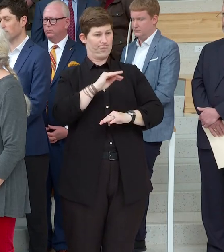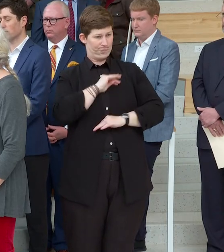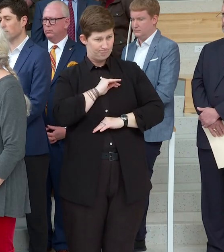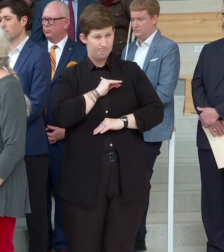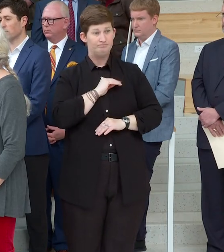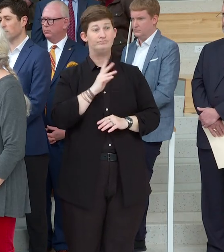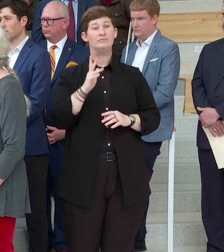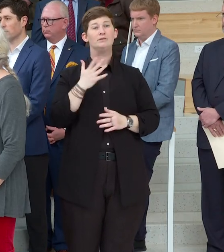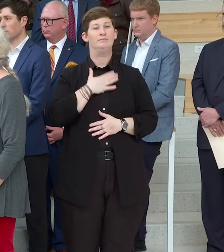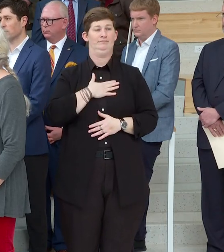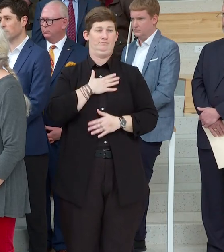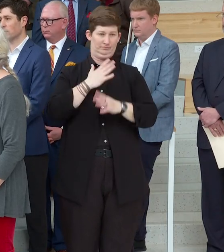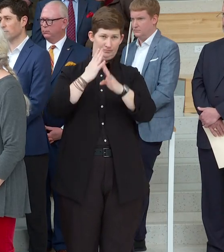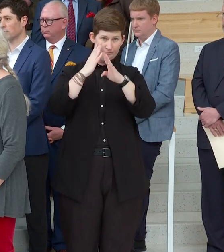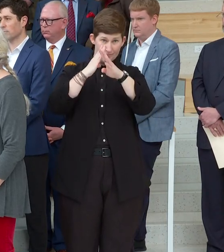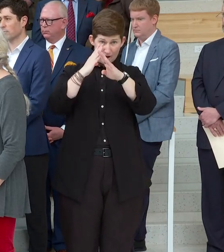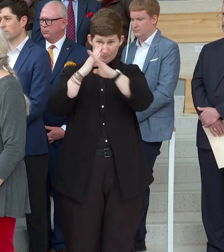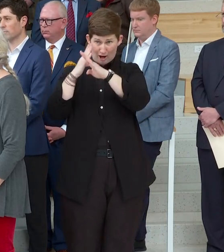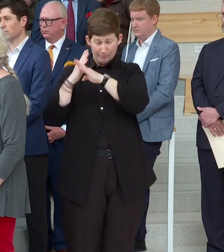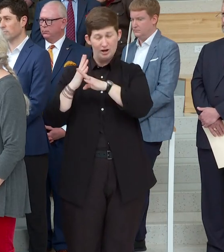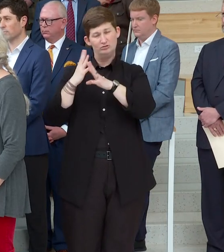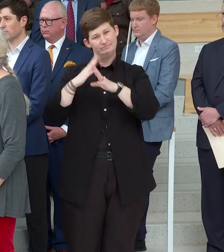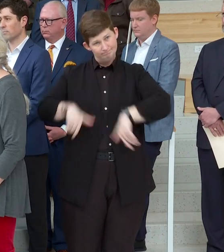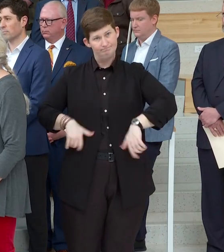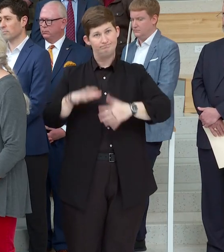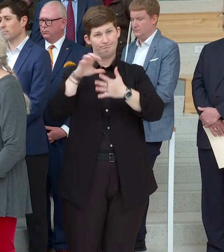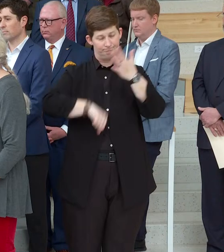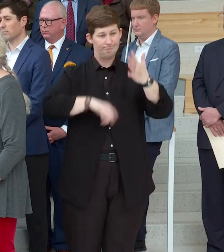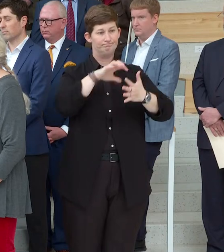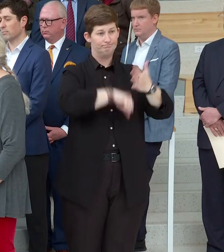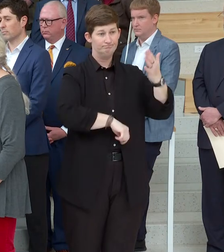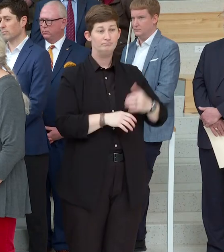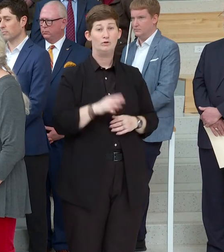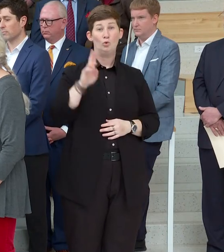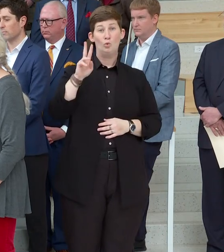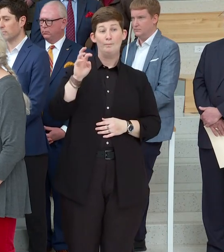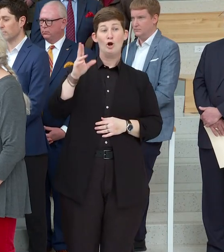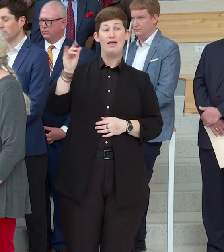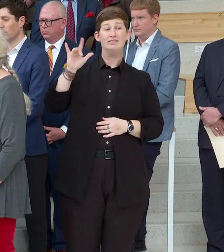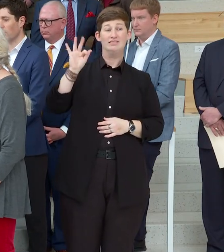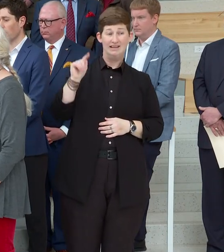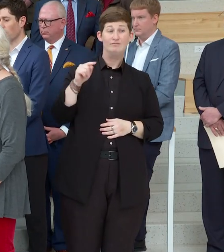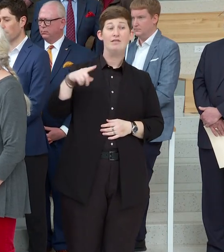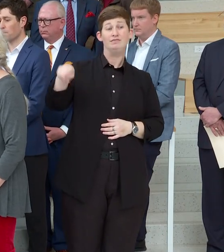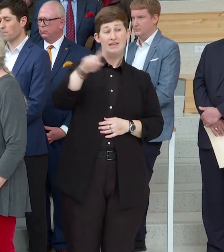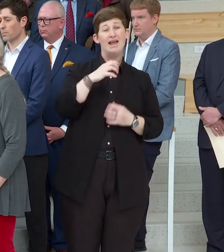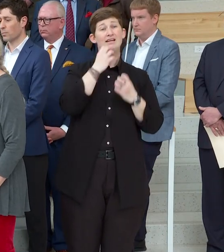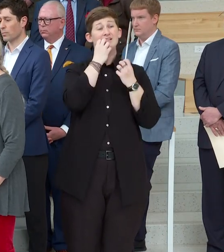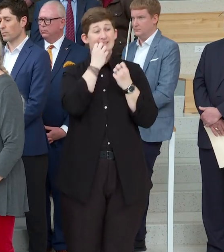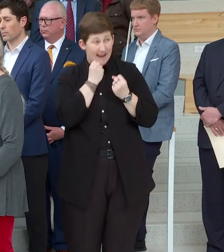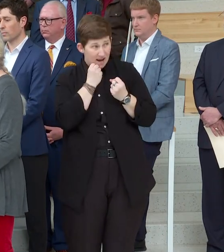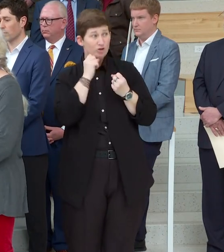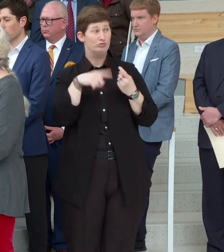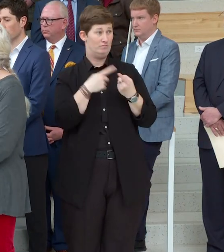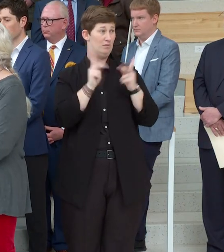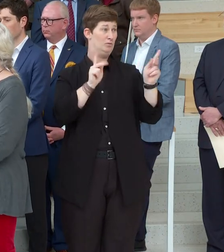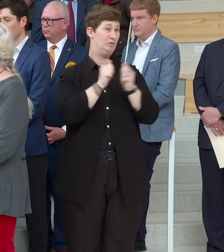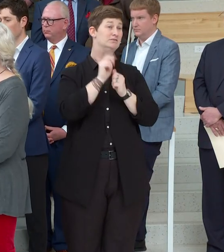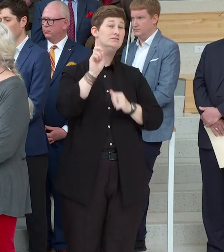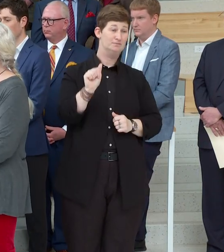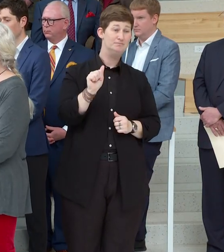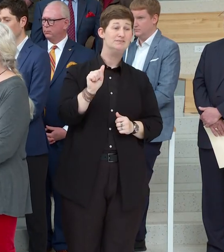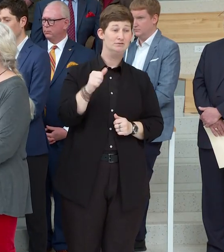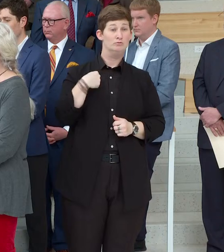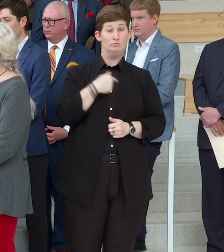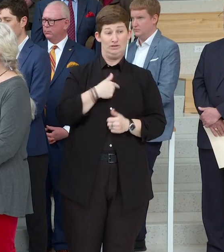barriers, which is why we are here today. Uber and Lyft have said that they care about people with disabilities, but we are here to advise